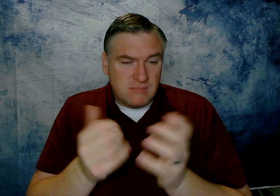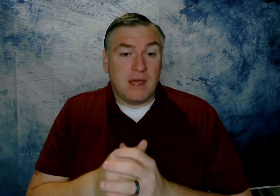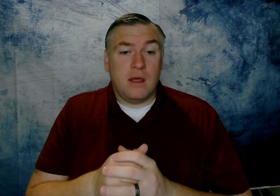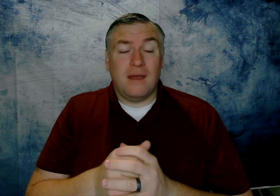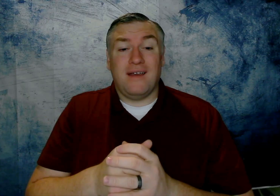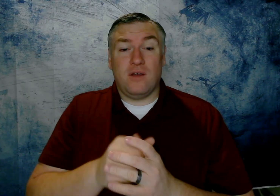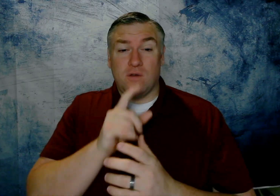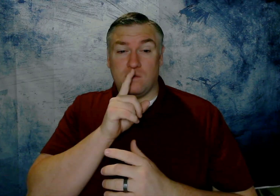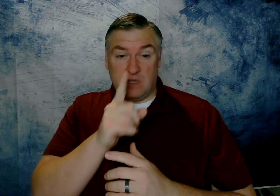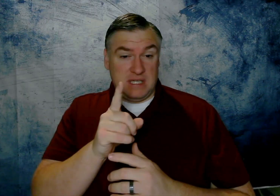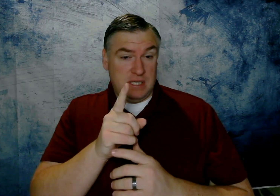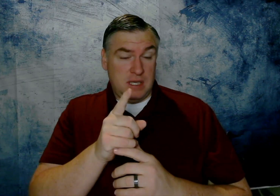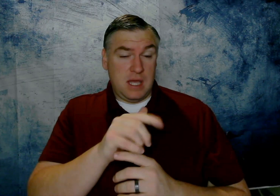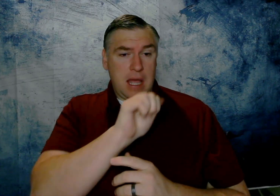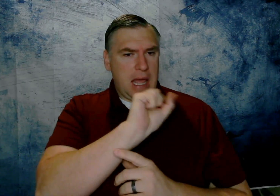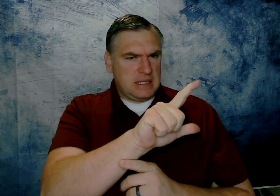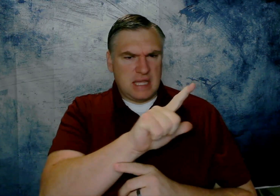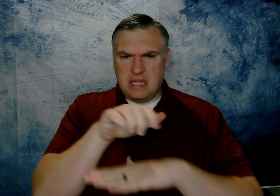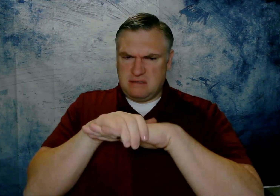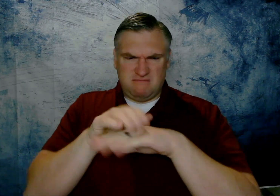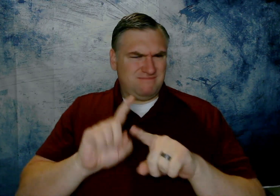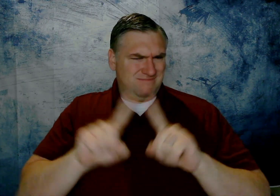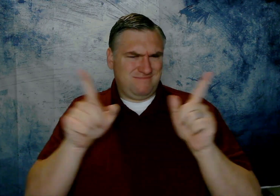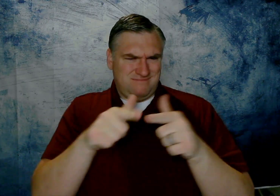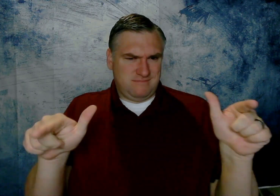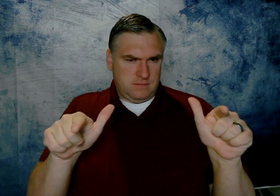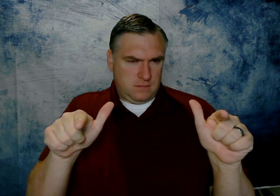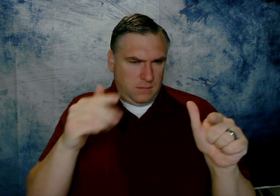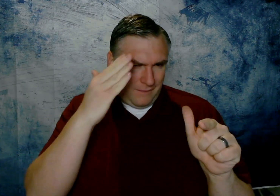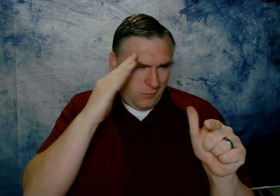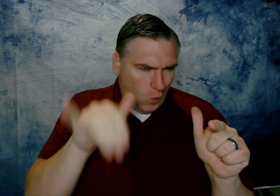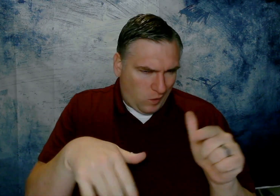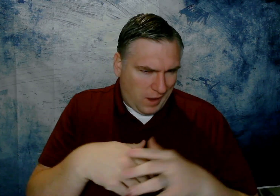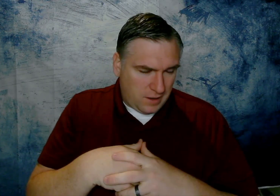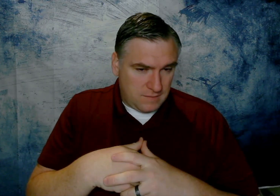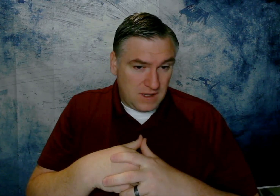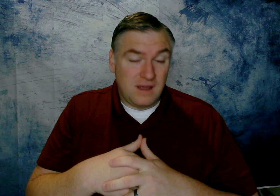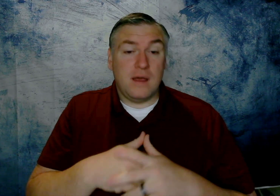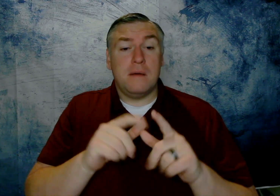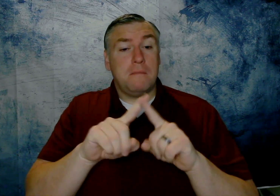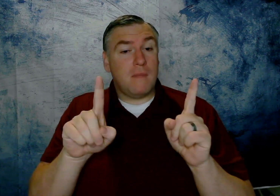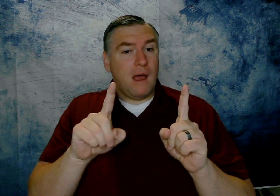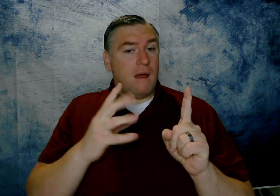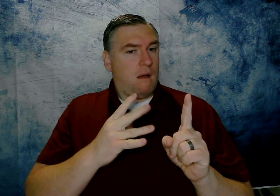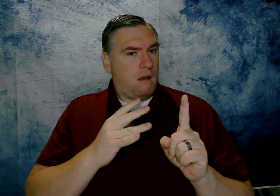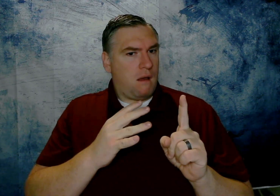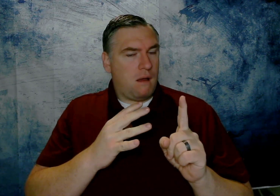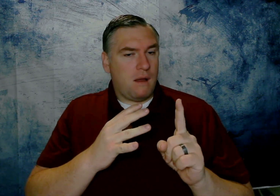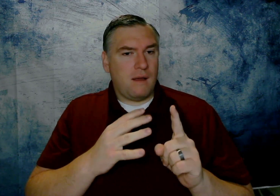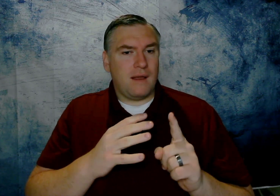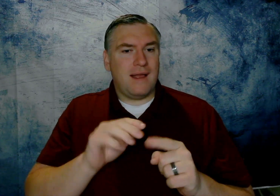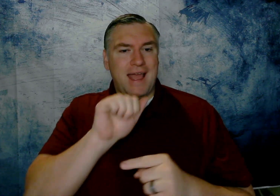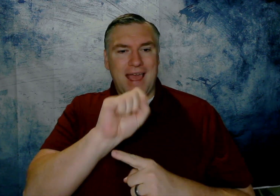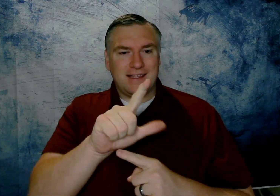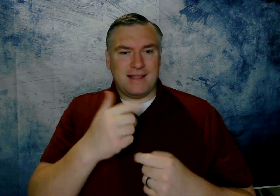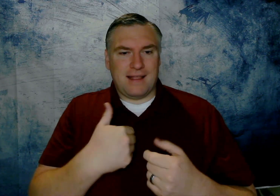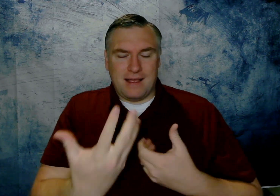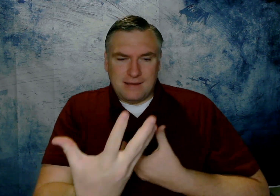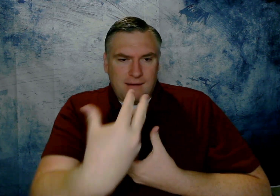together is ASL and English are different languages. We all know that. But what's cool is ASL